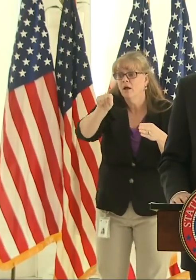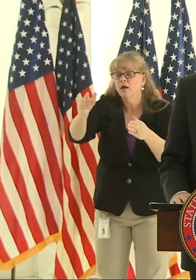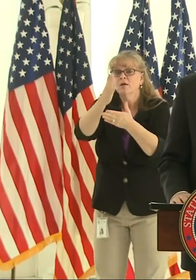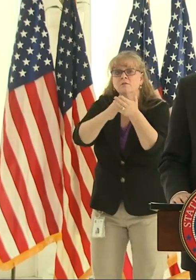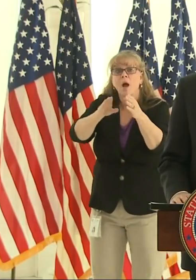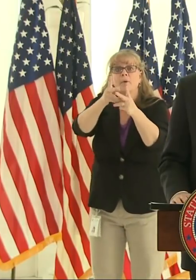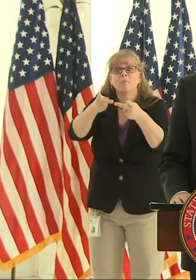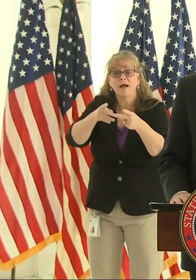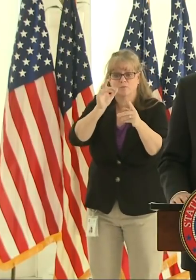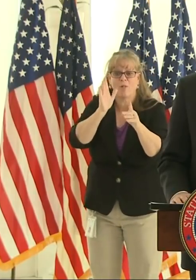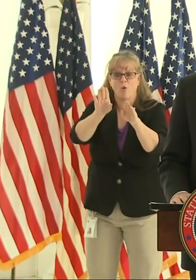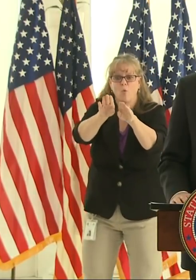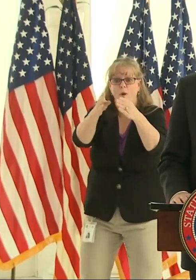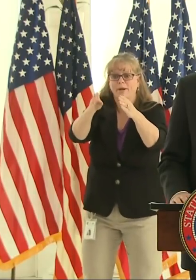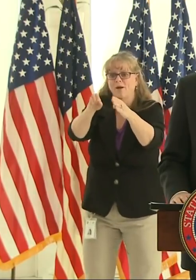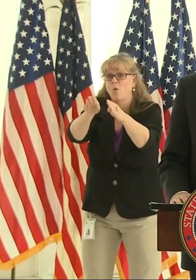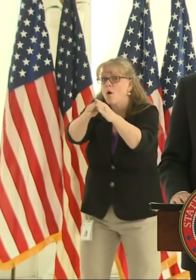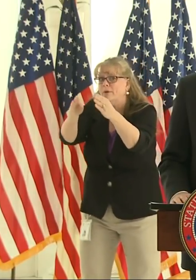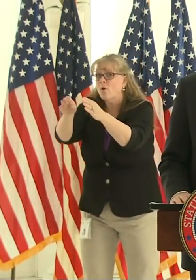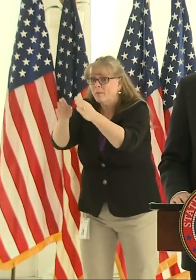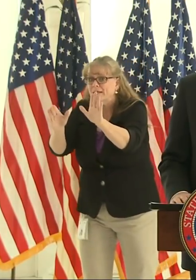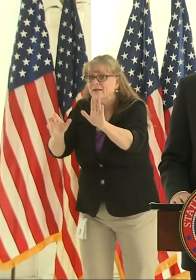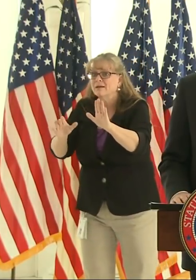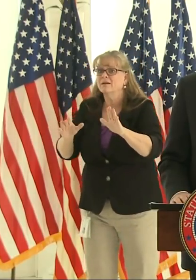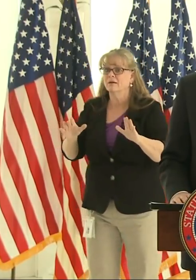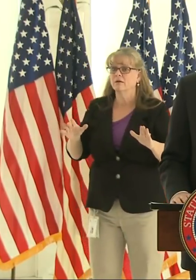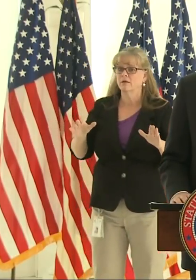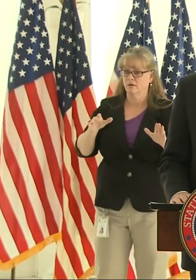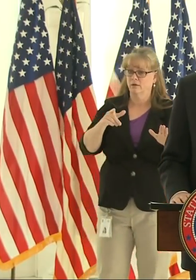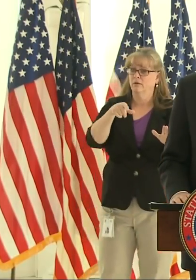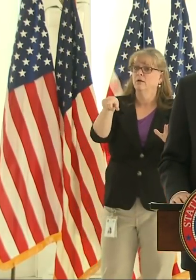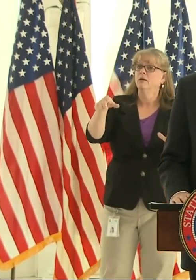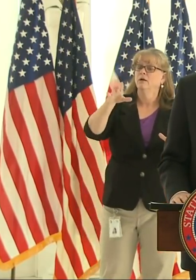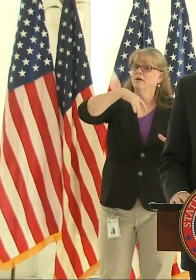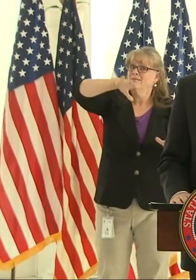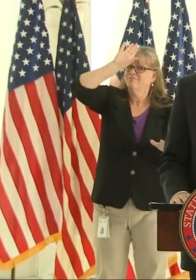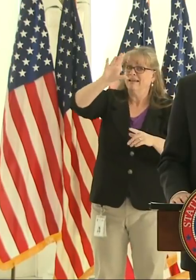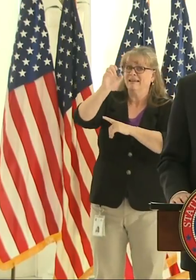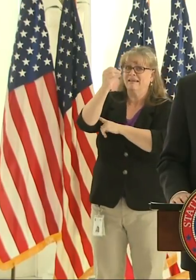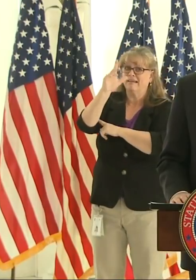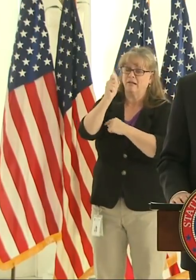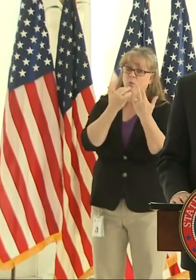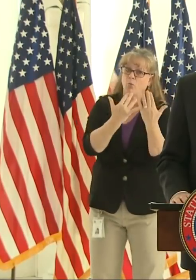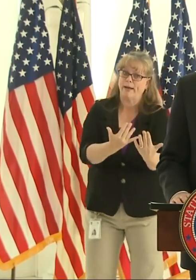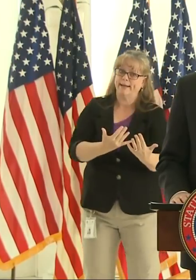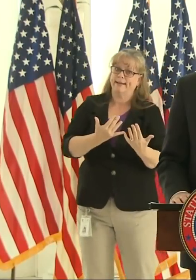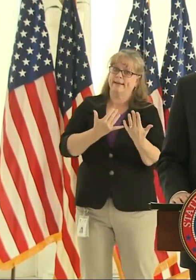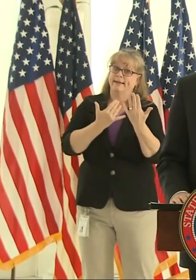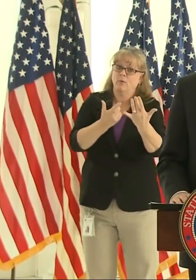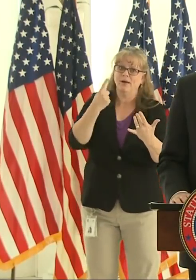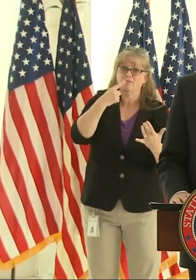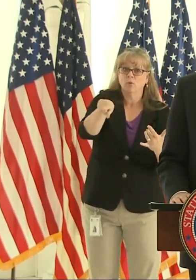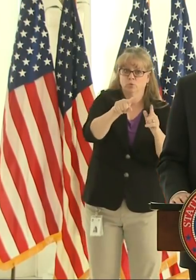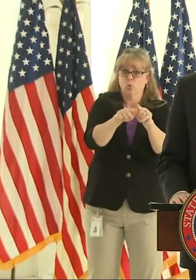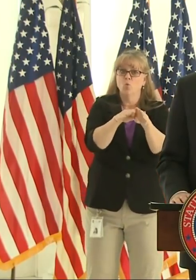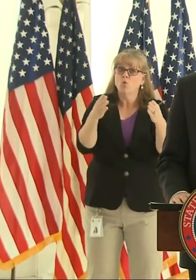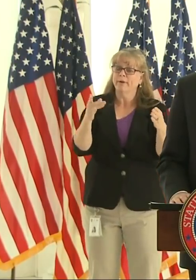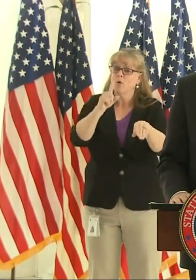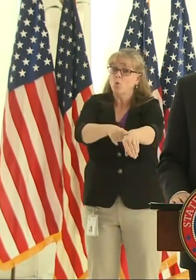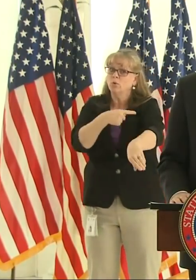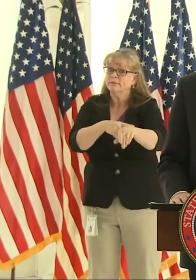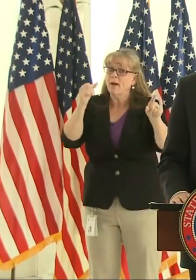least 7 deaths. Many that are still hospitalized and likely more deaths ahead. But they've done a great job in preparing